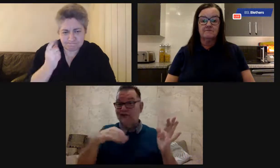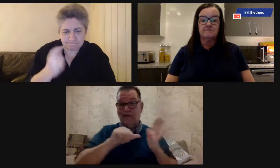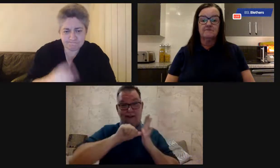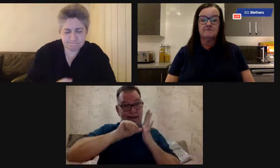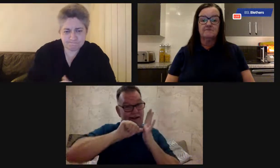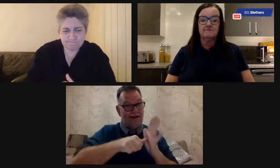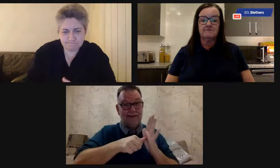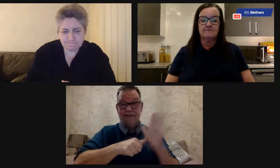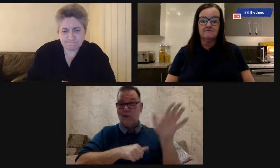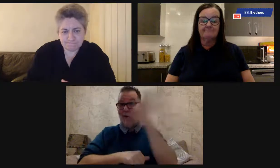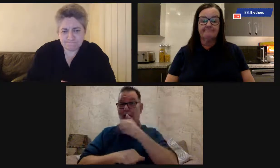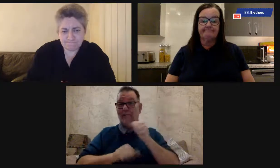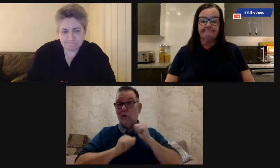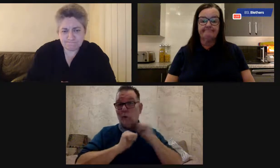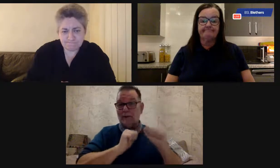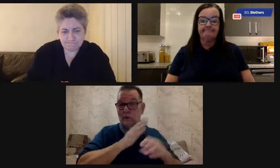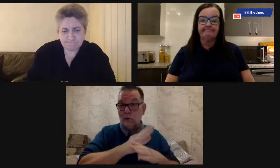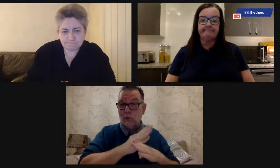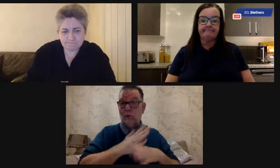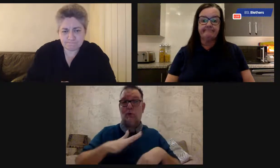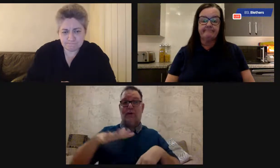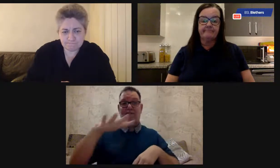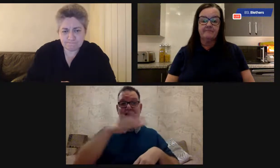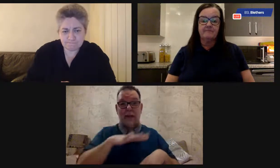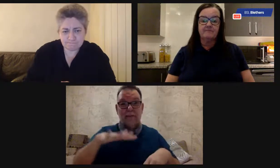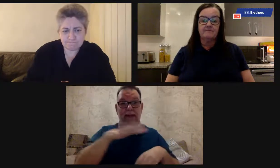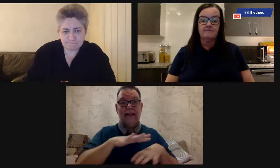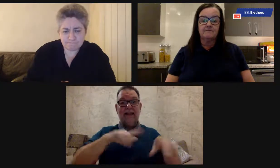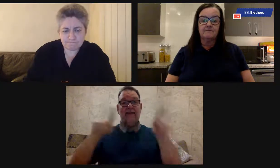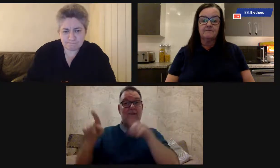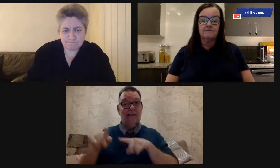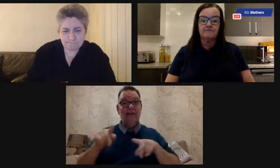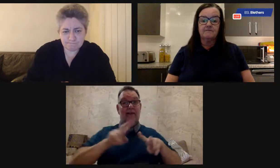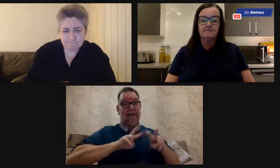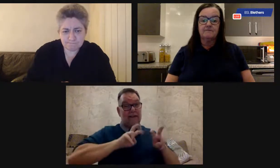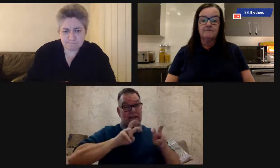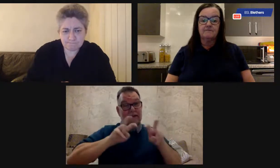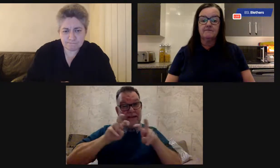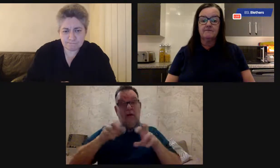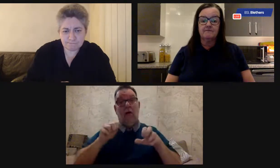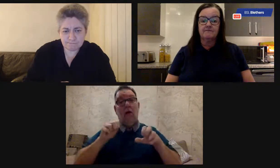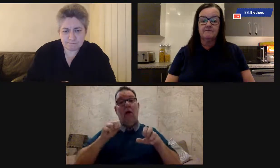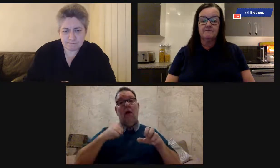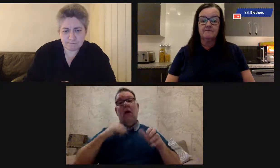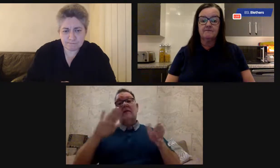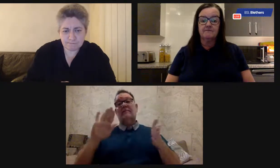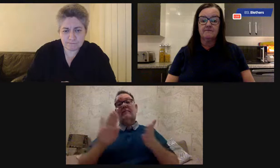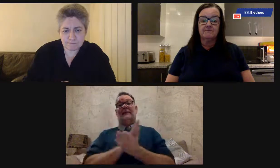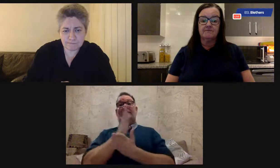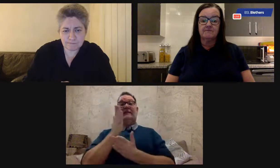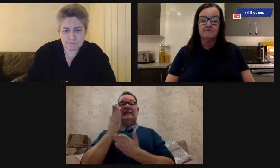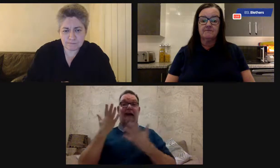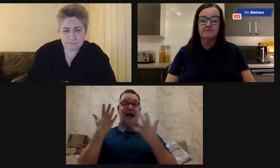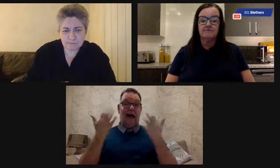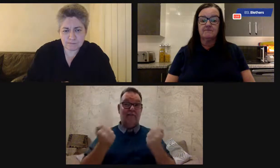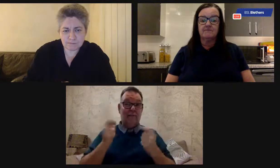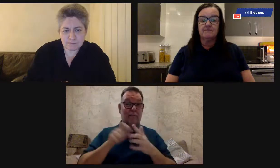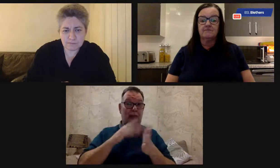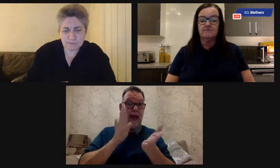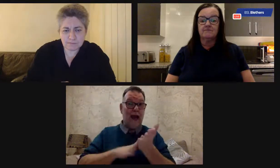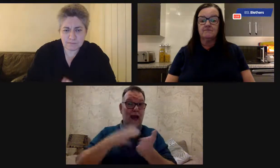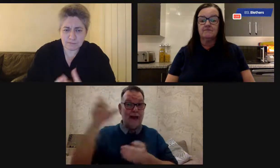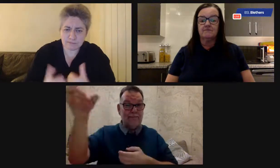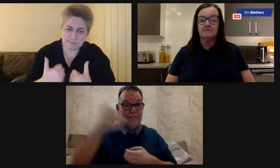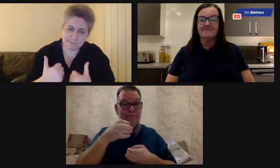as well, and that can be quite hard to get people because people have their own family situation, work commitments, or personal commitments, sometimes